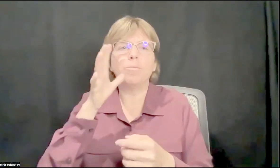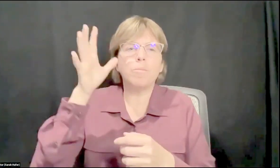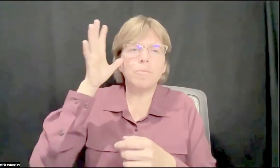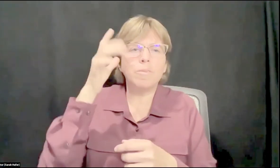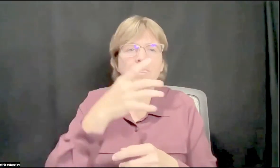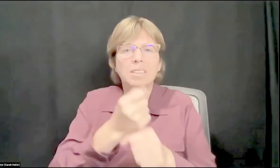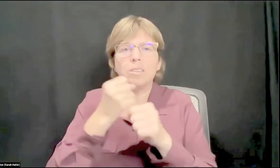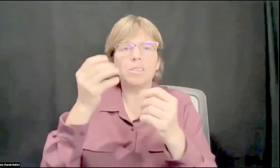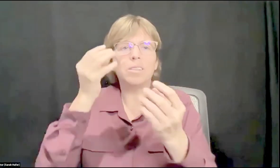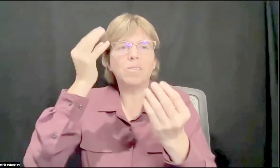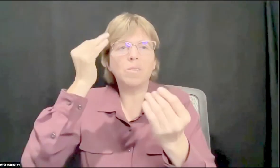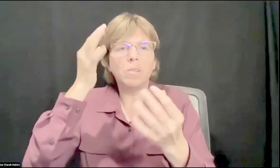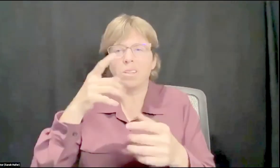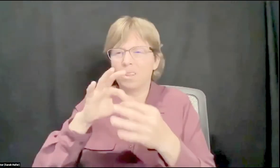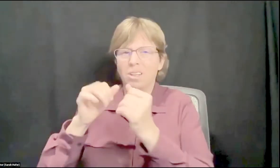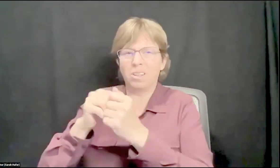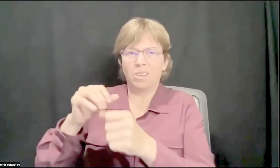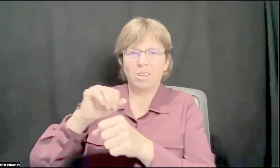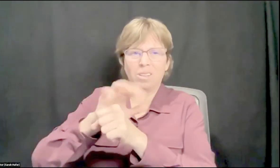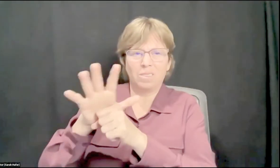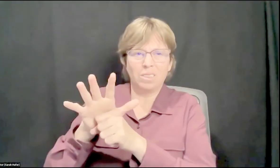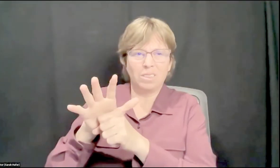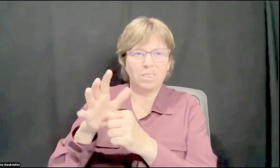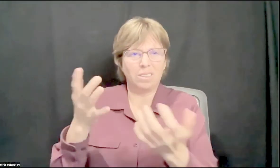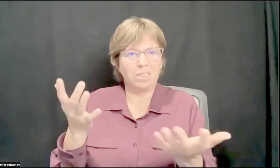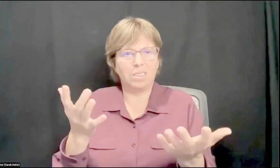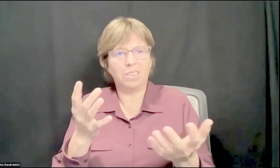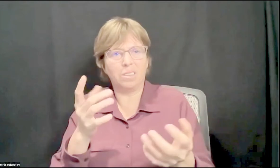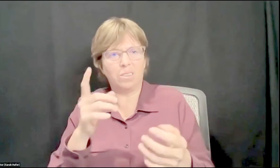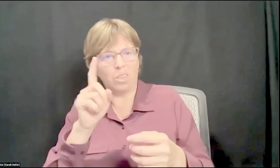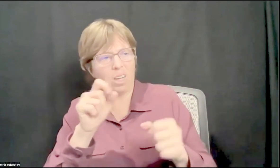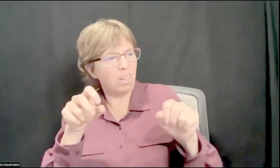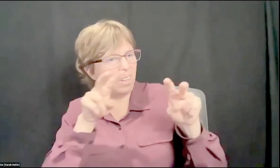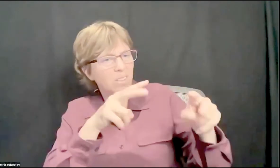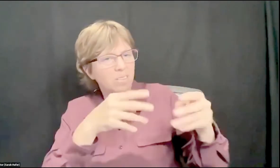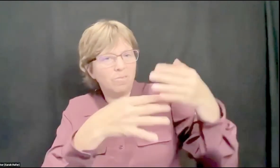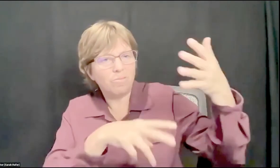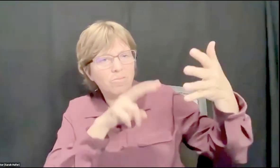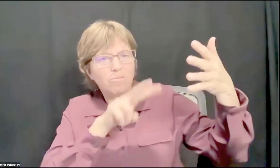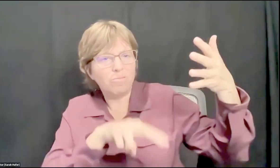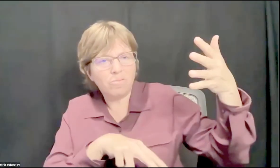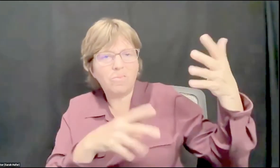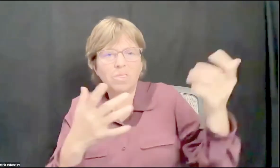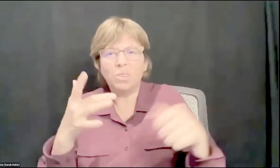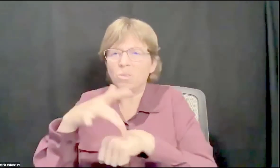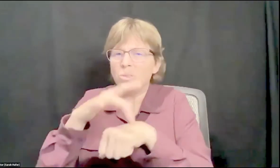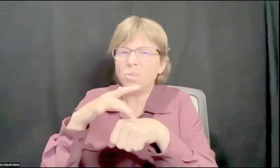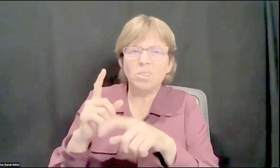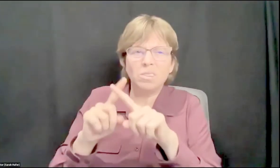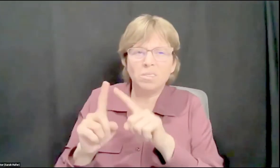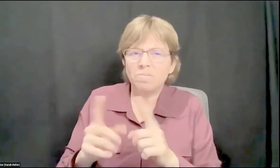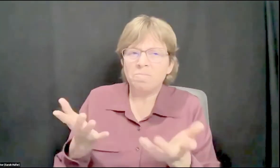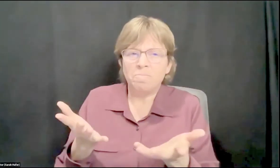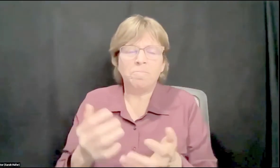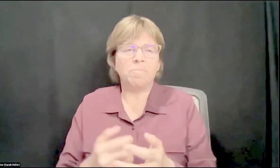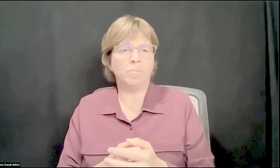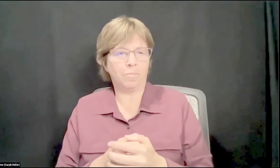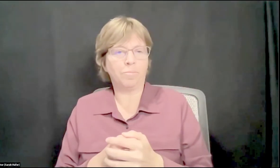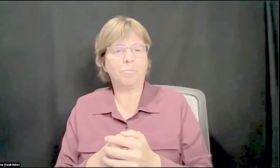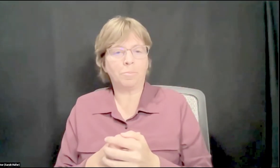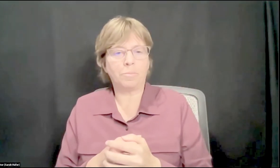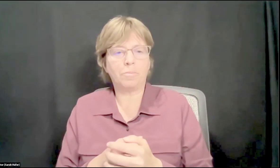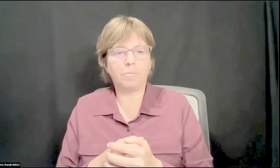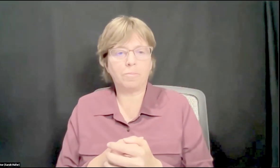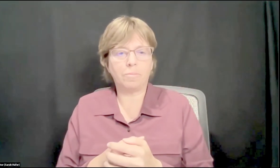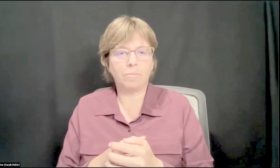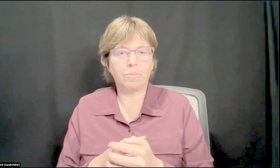really opening this up to anybody with like information. What are some of the sources? Where do you put the information, and where should parents go to get their updated